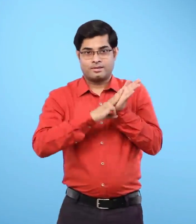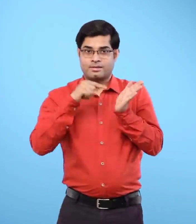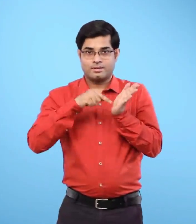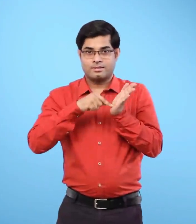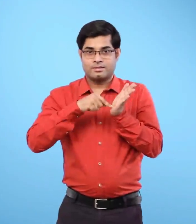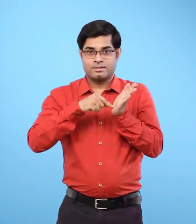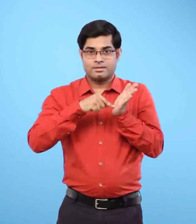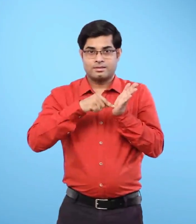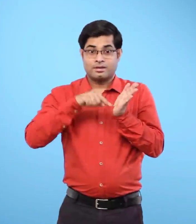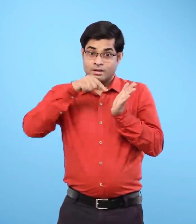7 days after Monday.